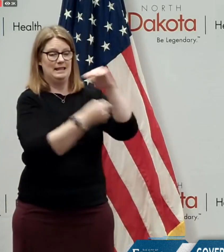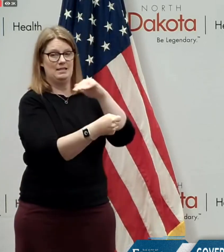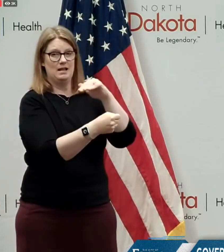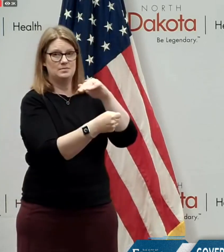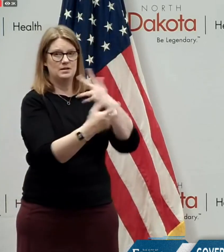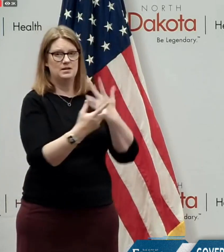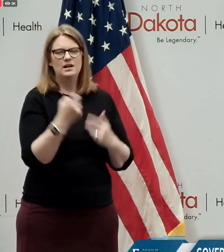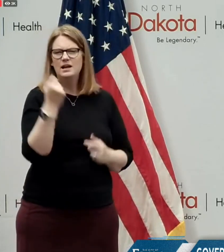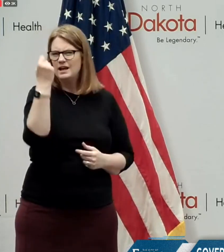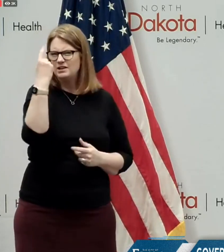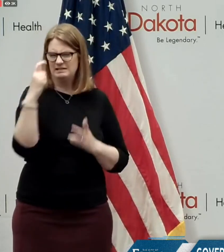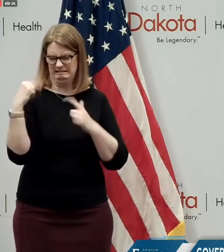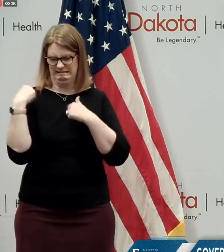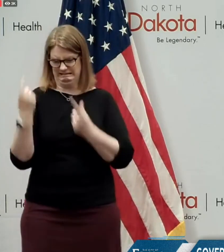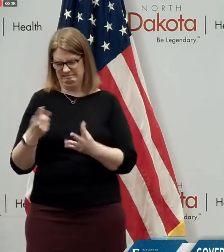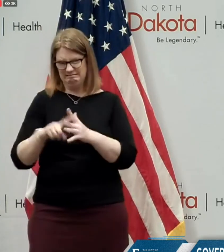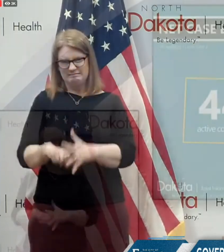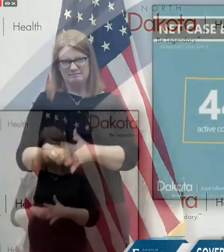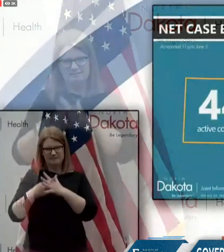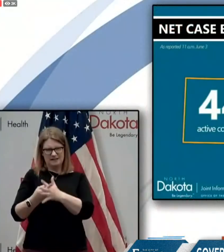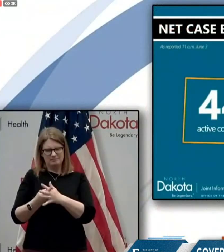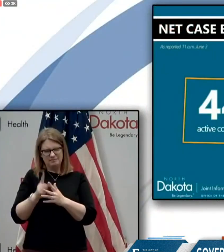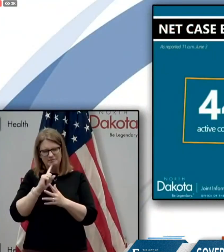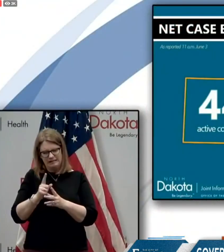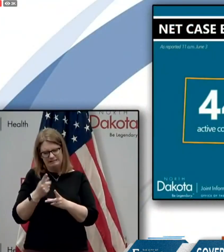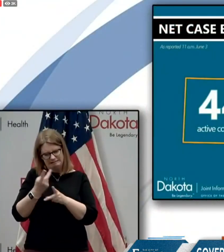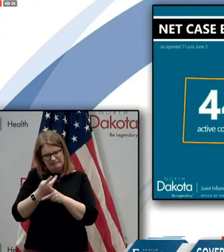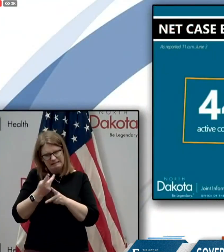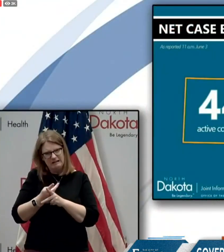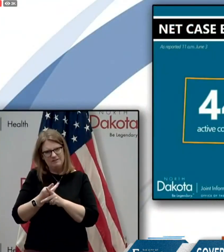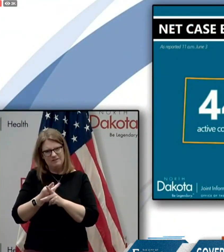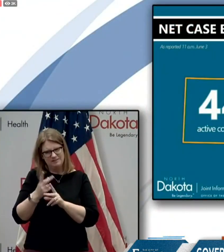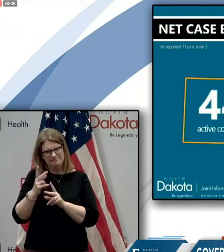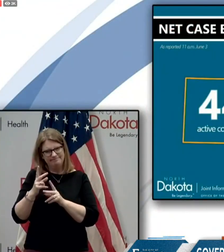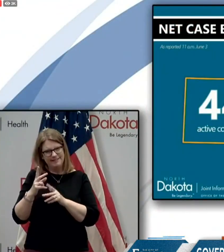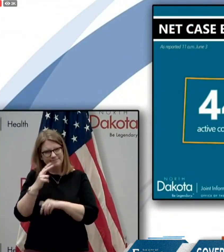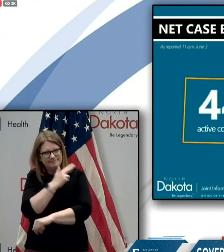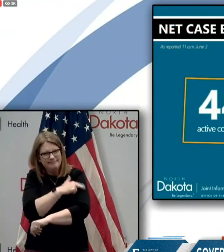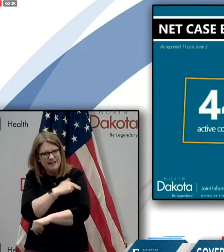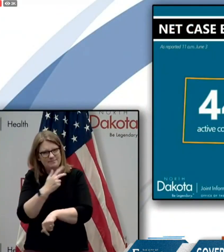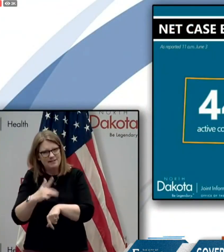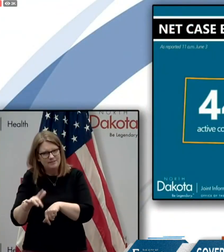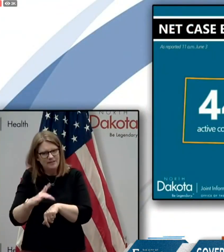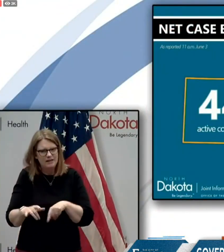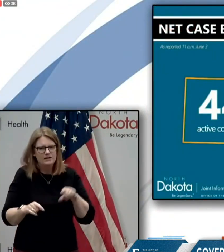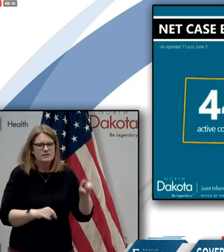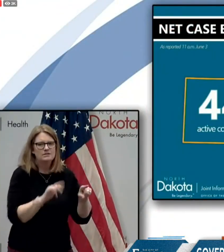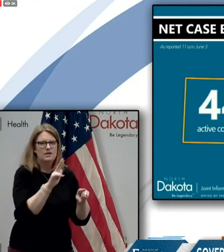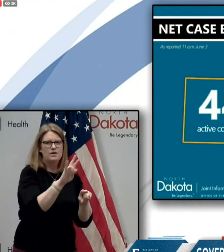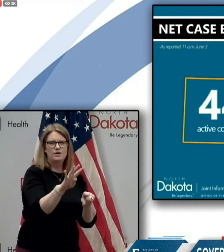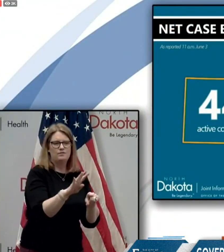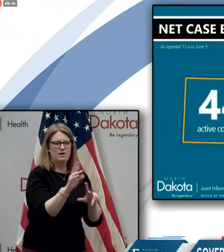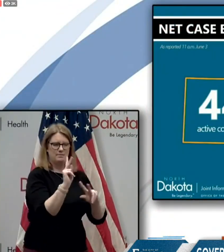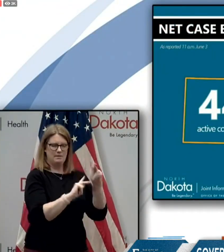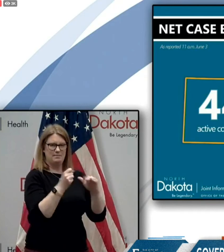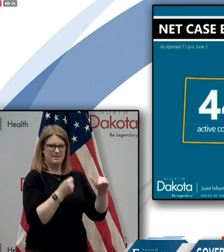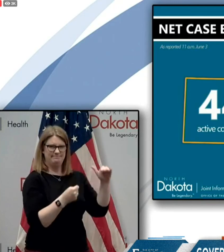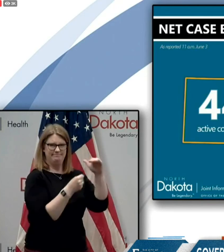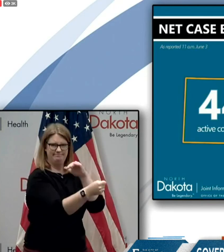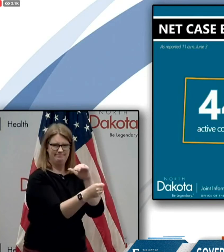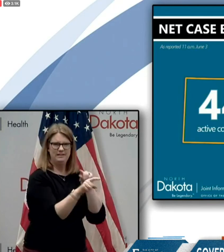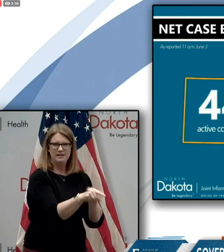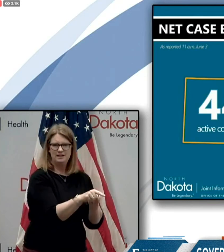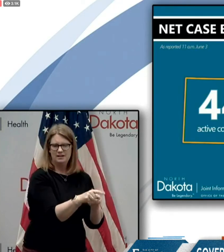preserving the hospital capacity. Only 34 people are hospitalized, and only a portion of them are in ICU. And so again, we move forward